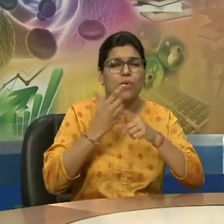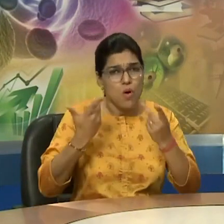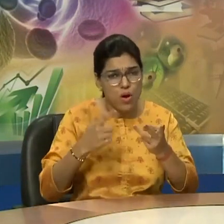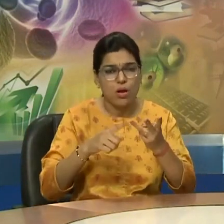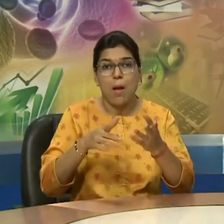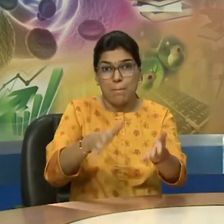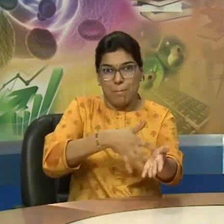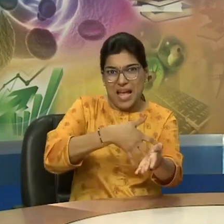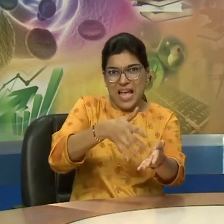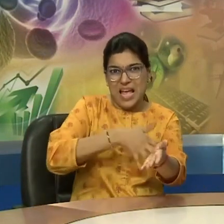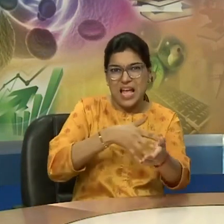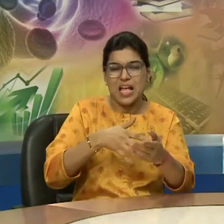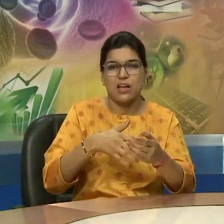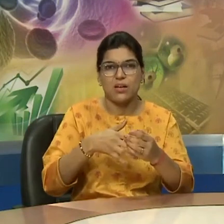hypertension, and